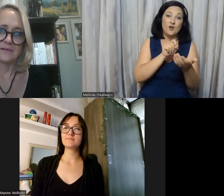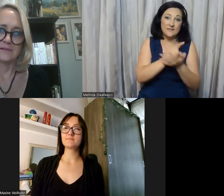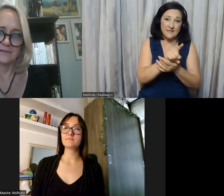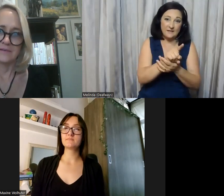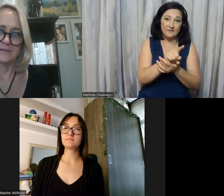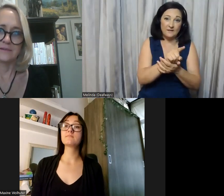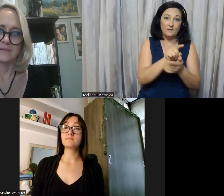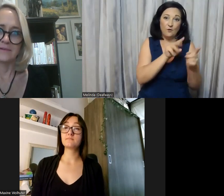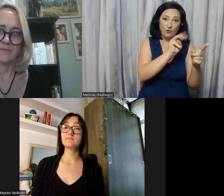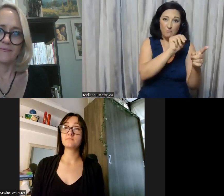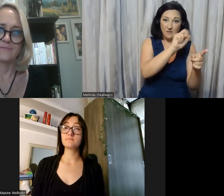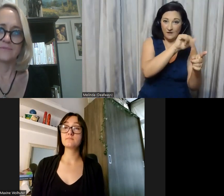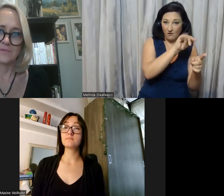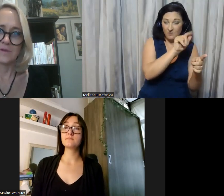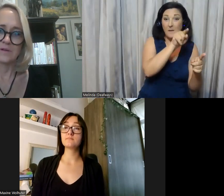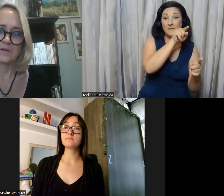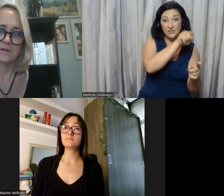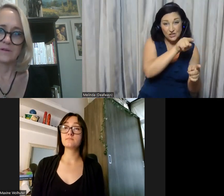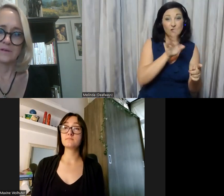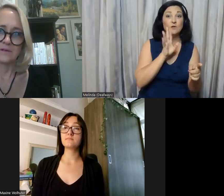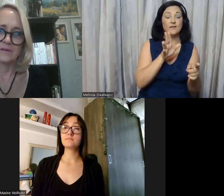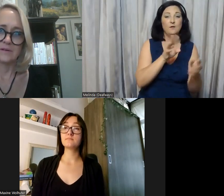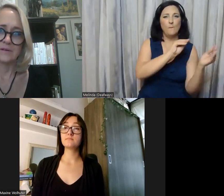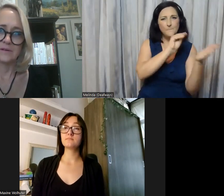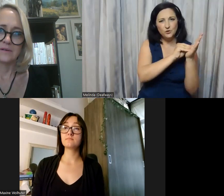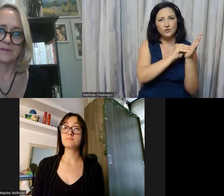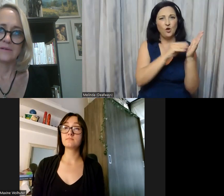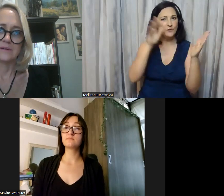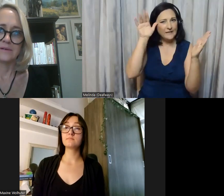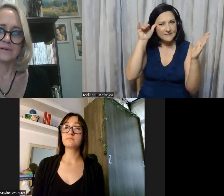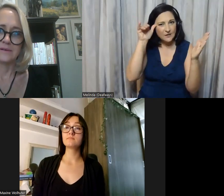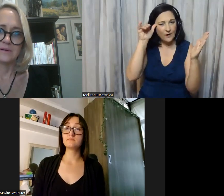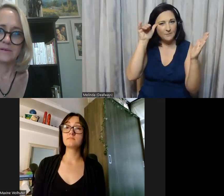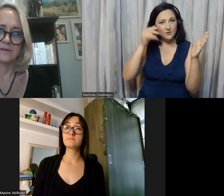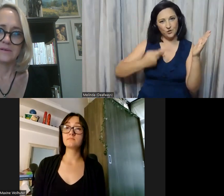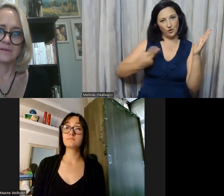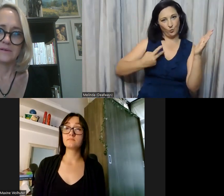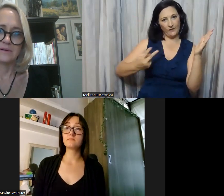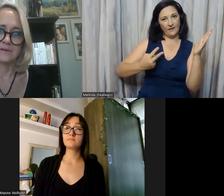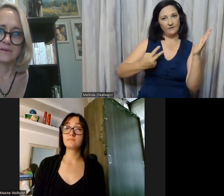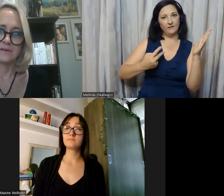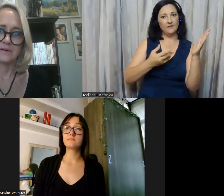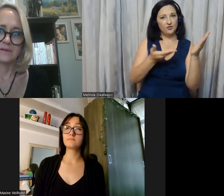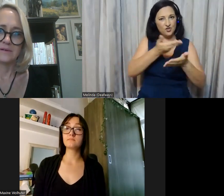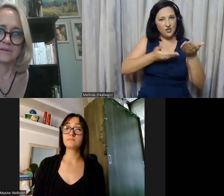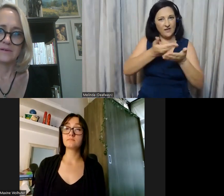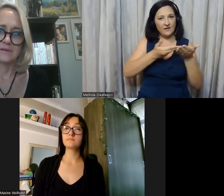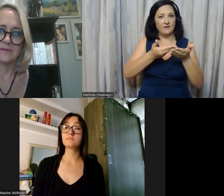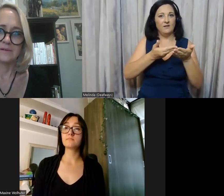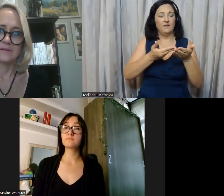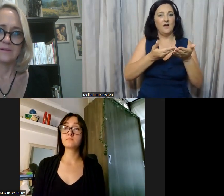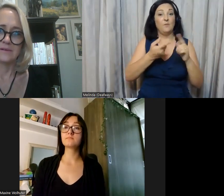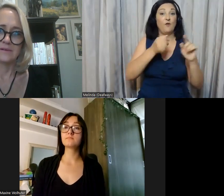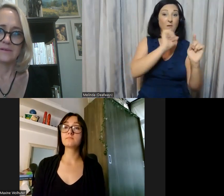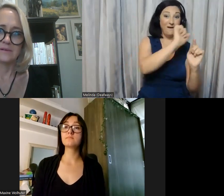as I'm going to send it for Mariaan, but she will then put it on Instagram so that we can get